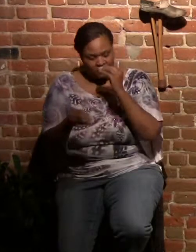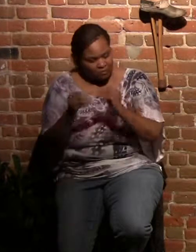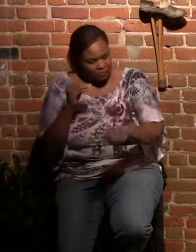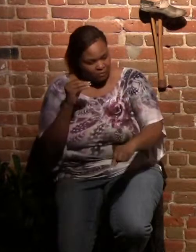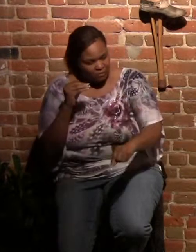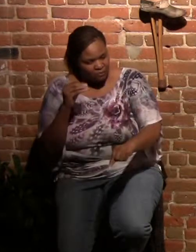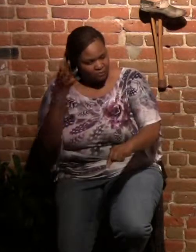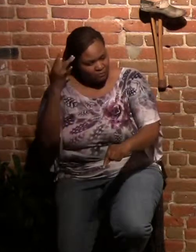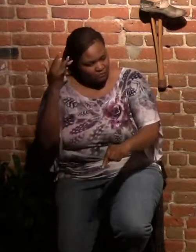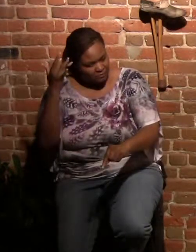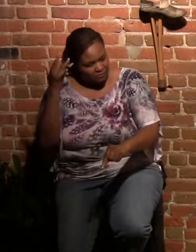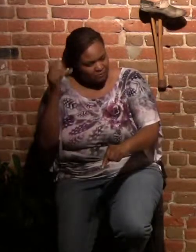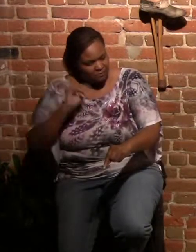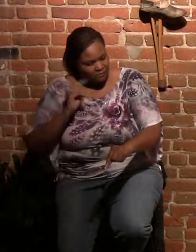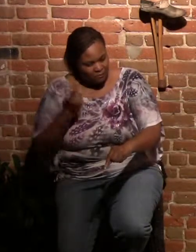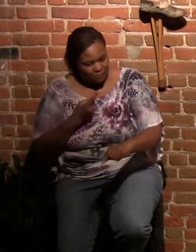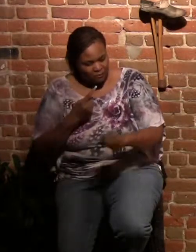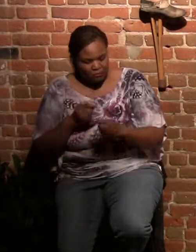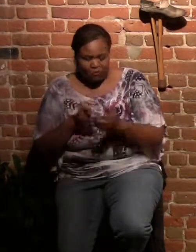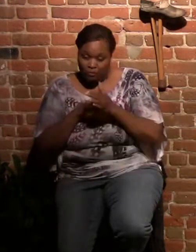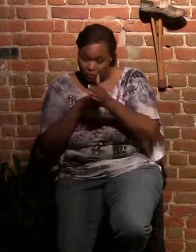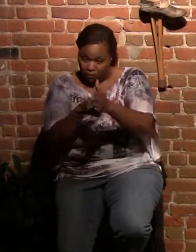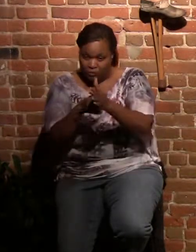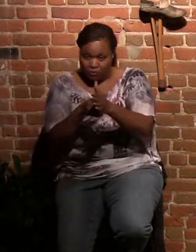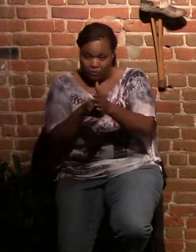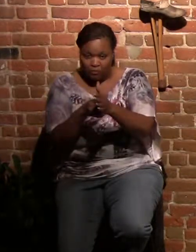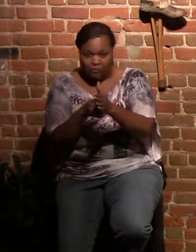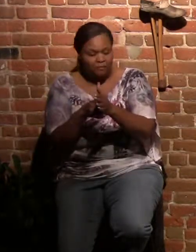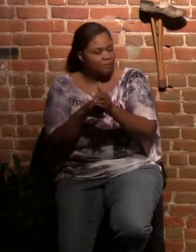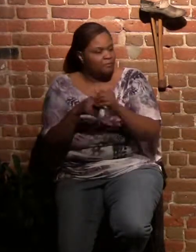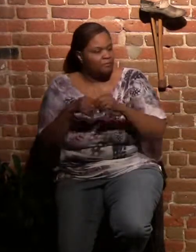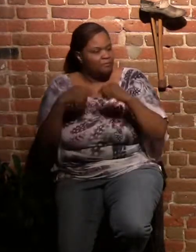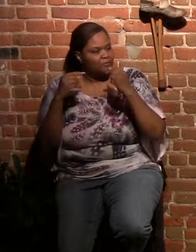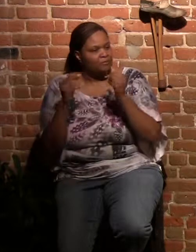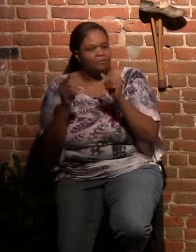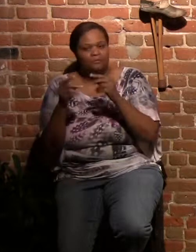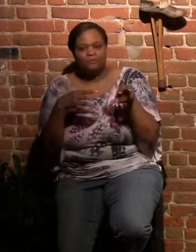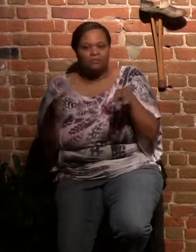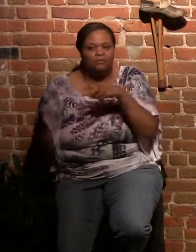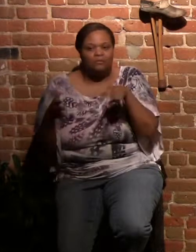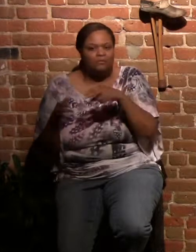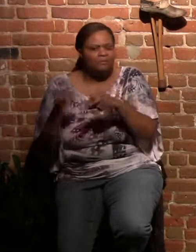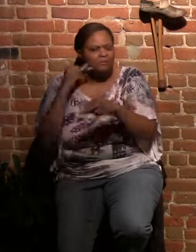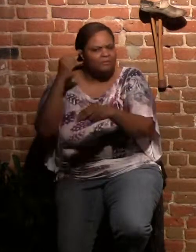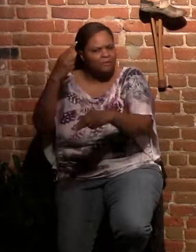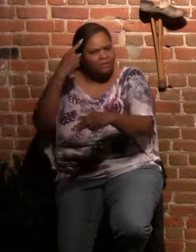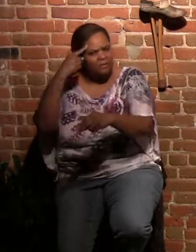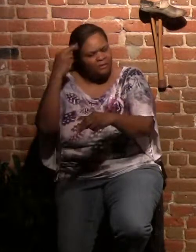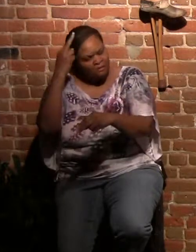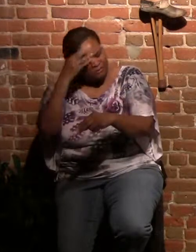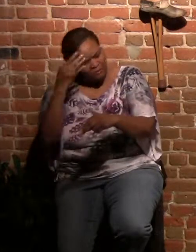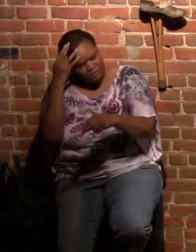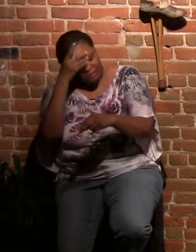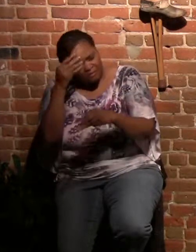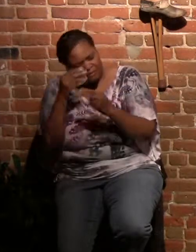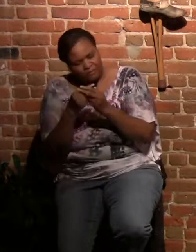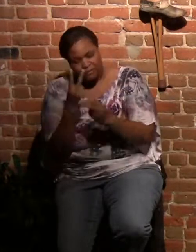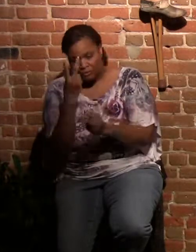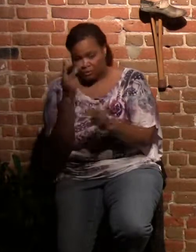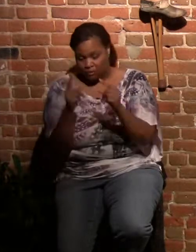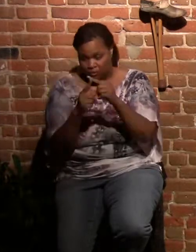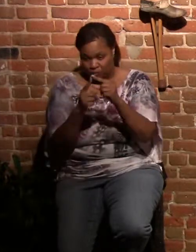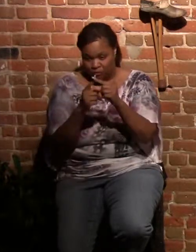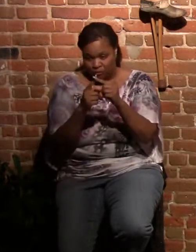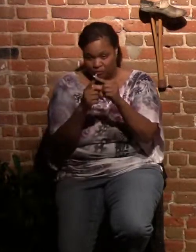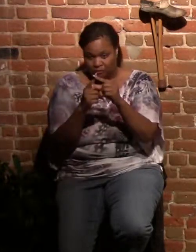So that is why we are putting on the What If Festival, because if you think about it, those two words,